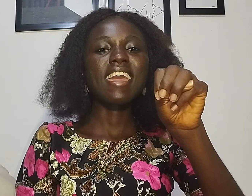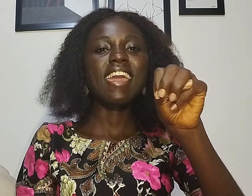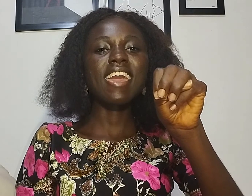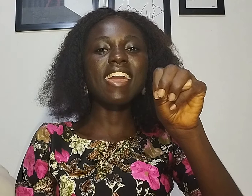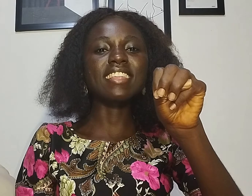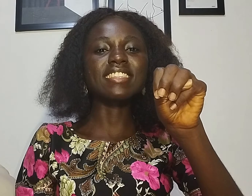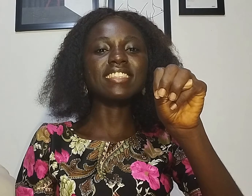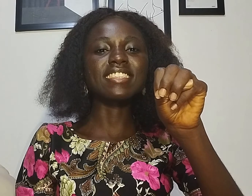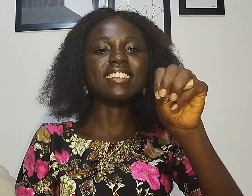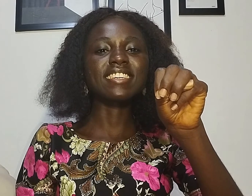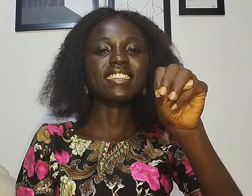N,